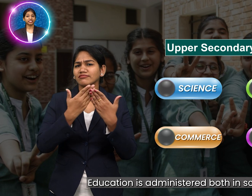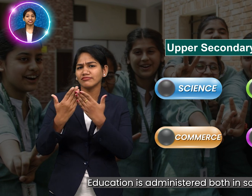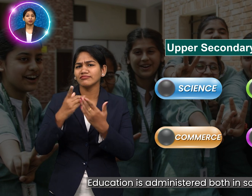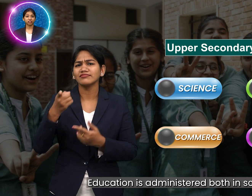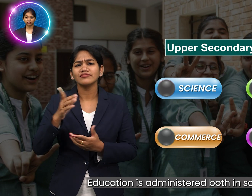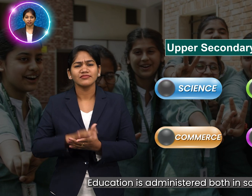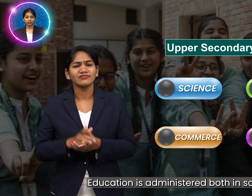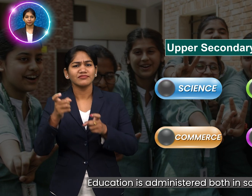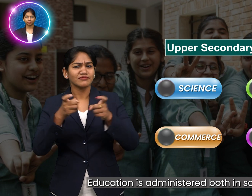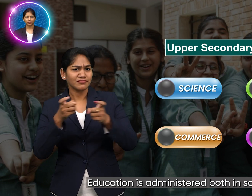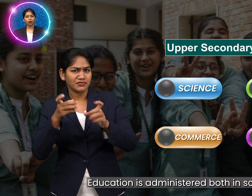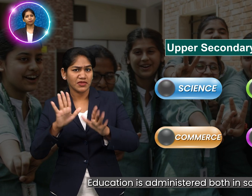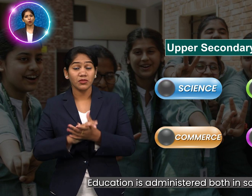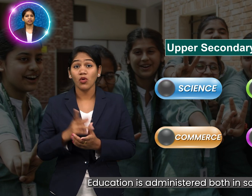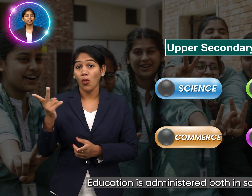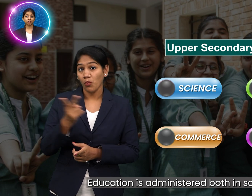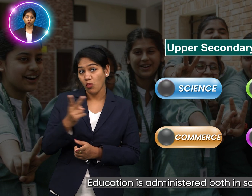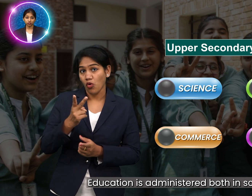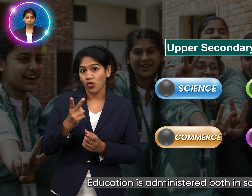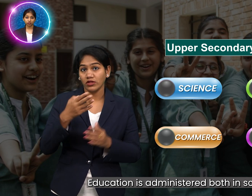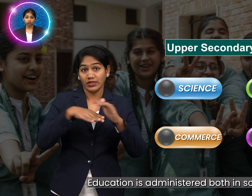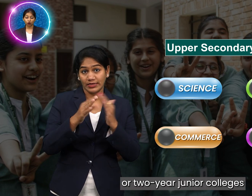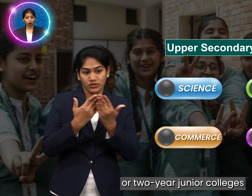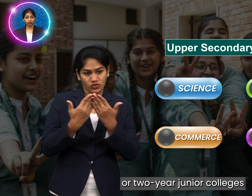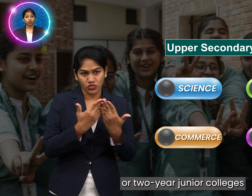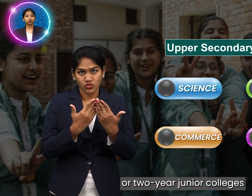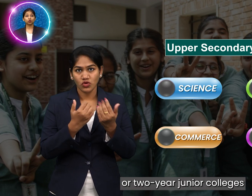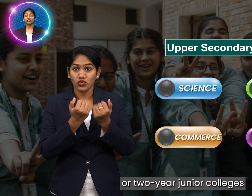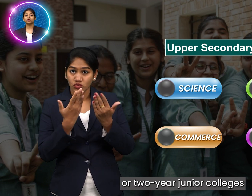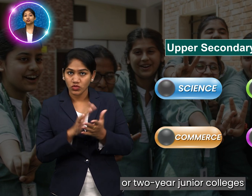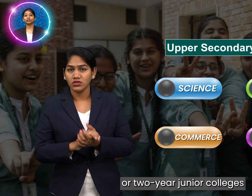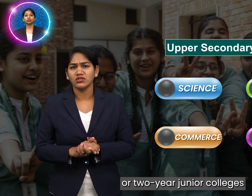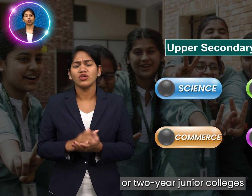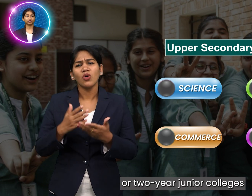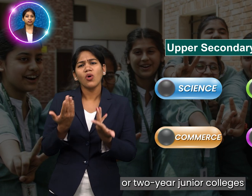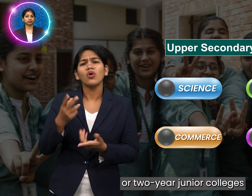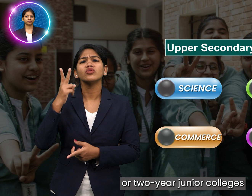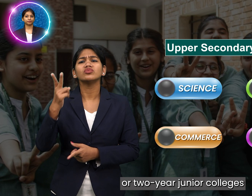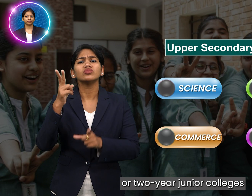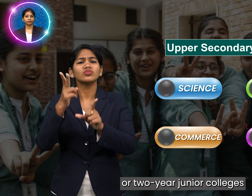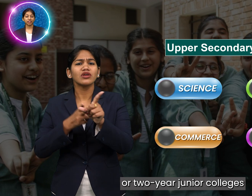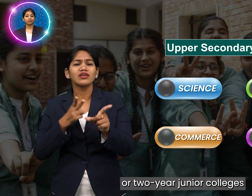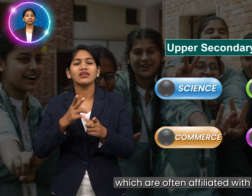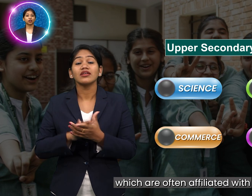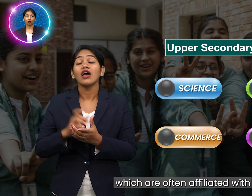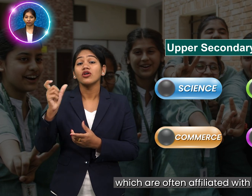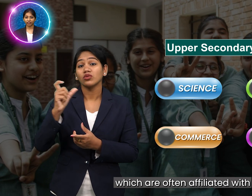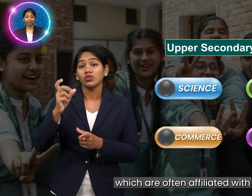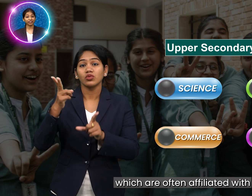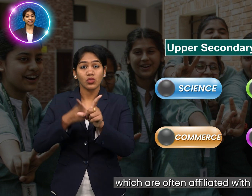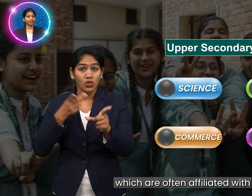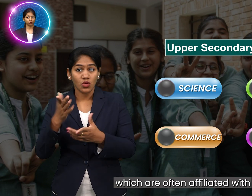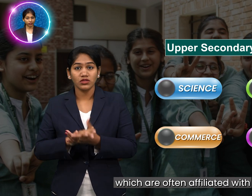Education is administered both in schools or 2-year junior colleges, which are